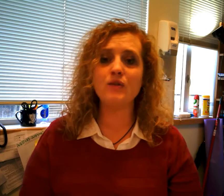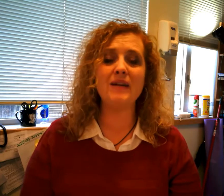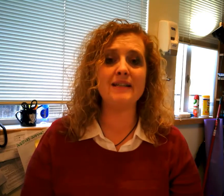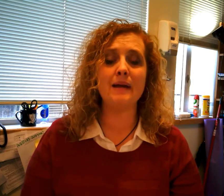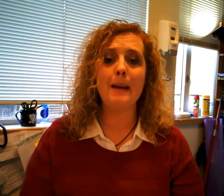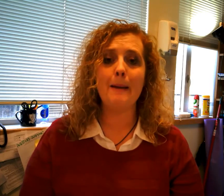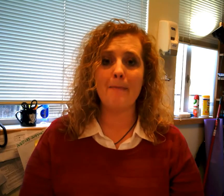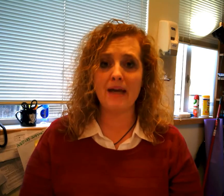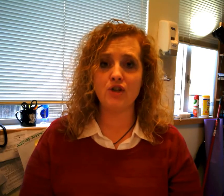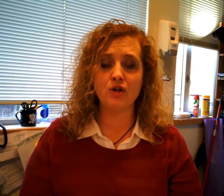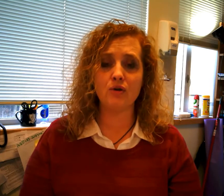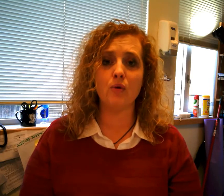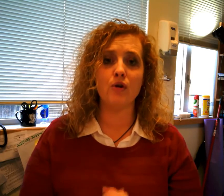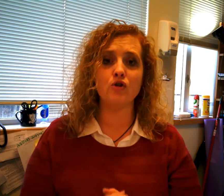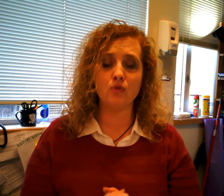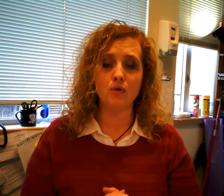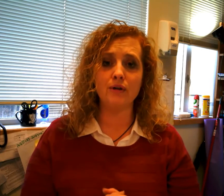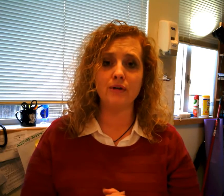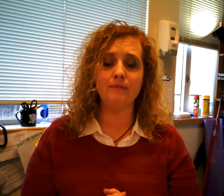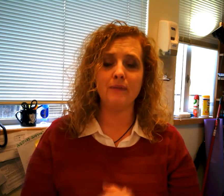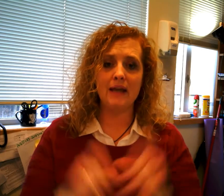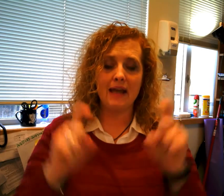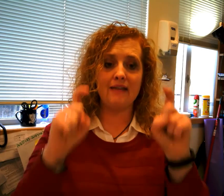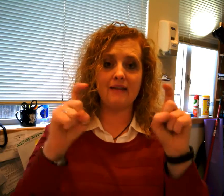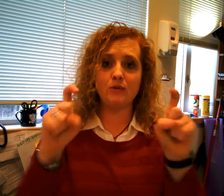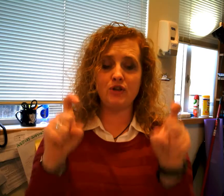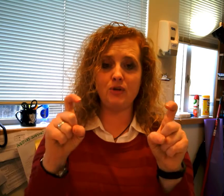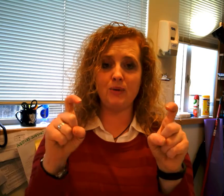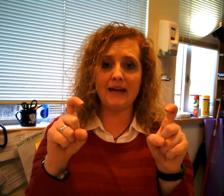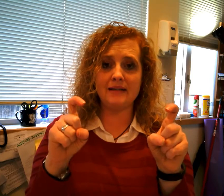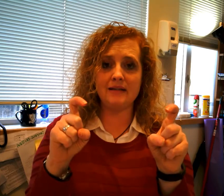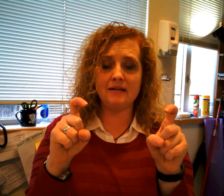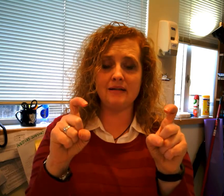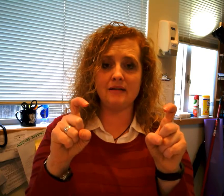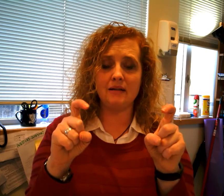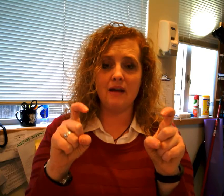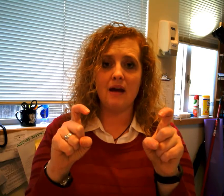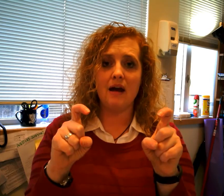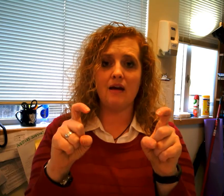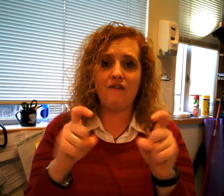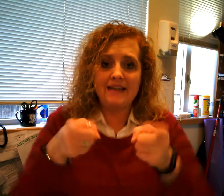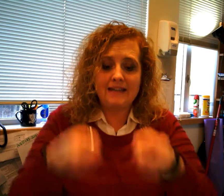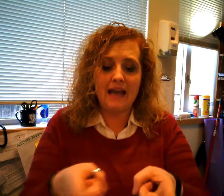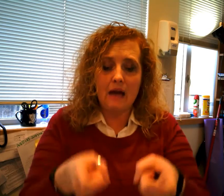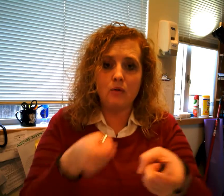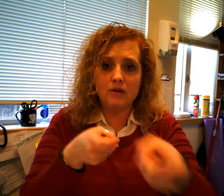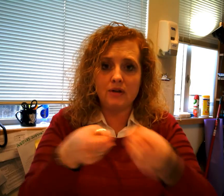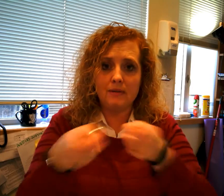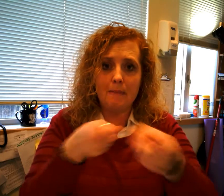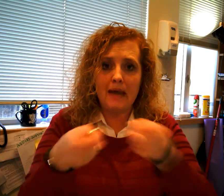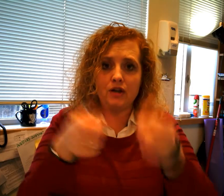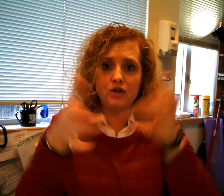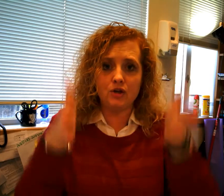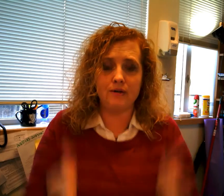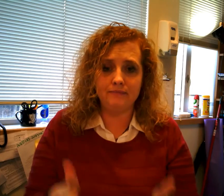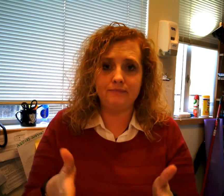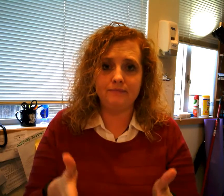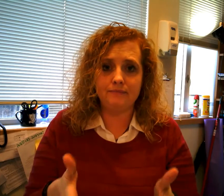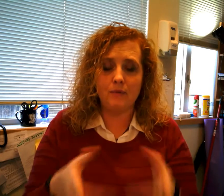is manager or controller, and that's with two X's facing out, manager, with a